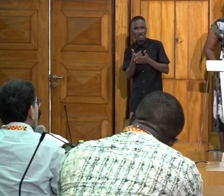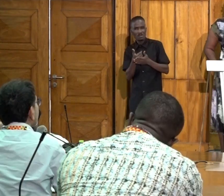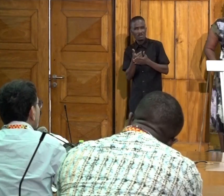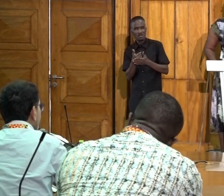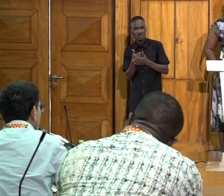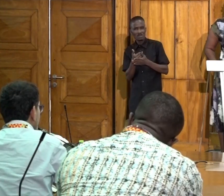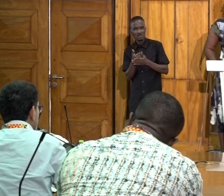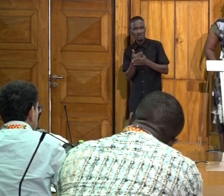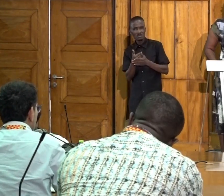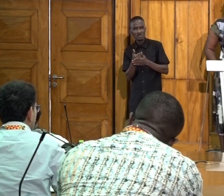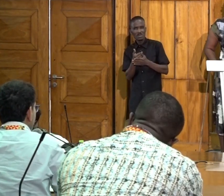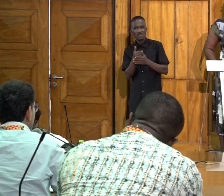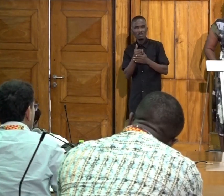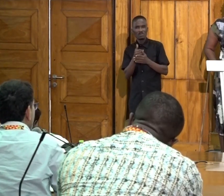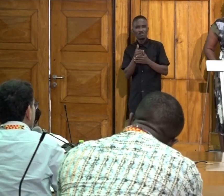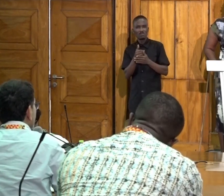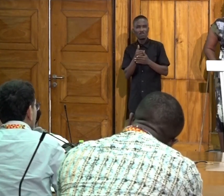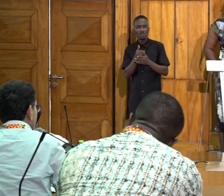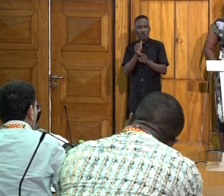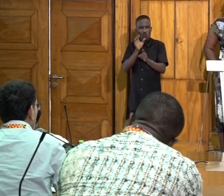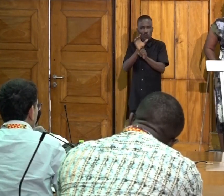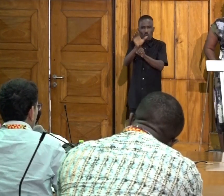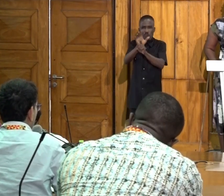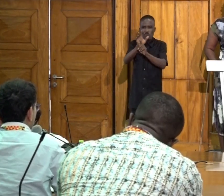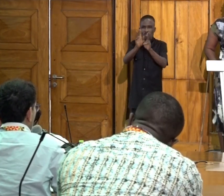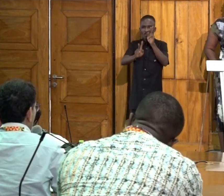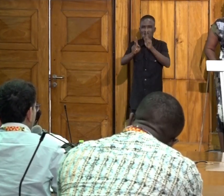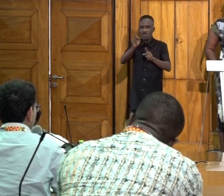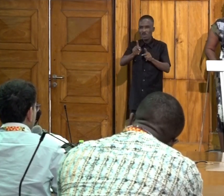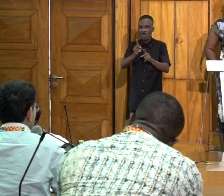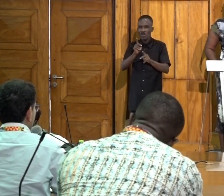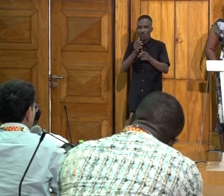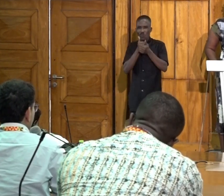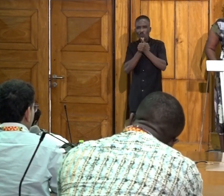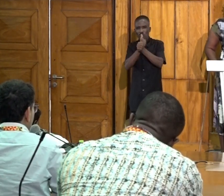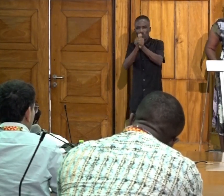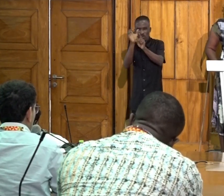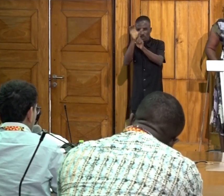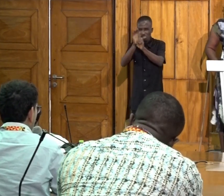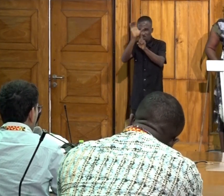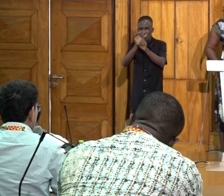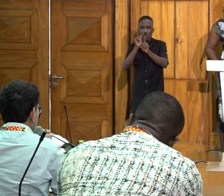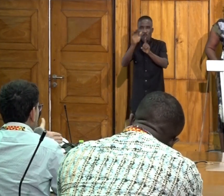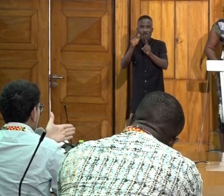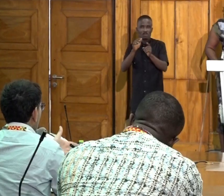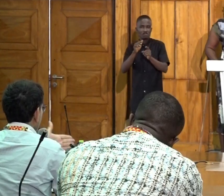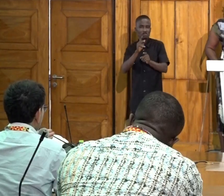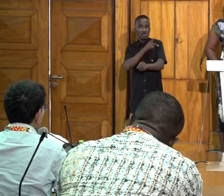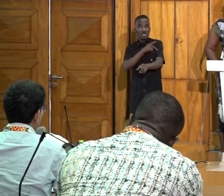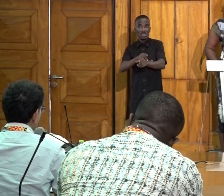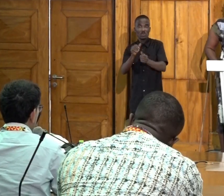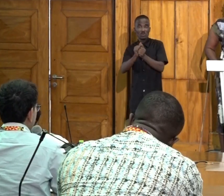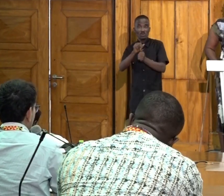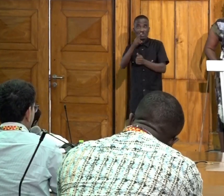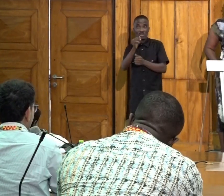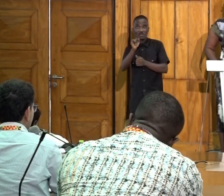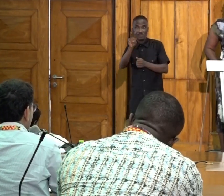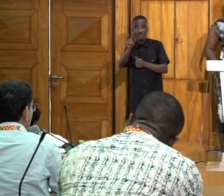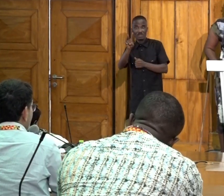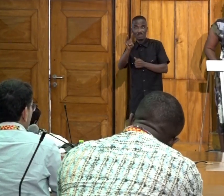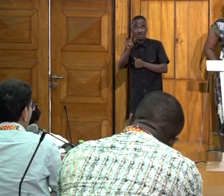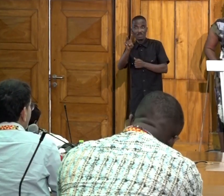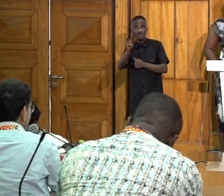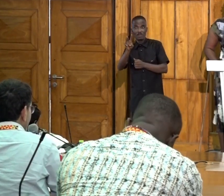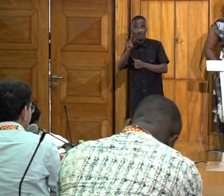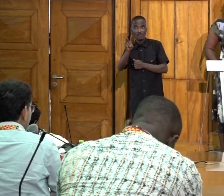be reinforcing PrEP messaging, following up women who are receiving PrEP, knowing that they might be especially at risk